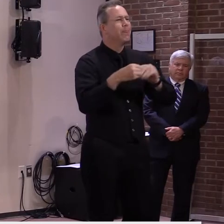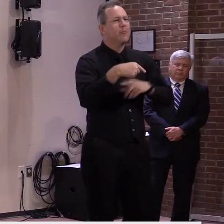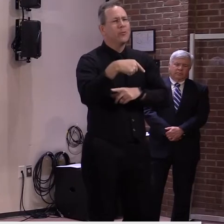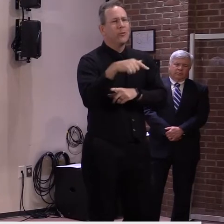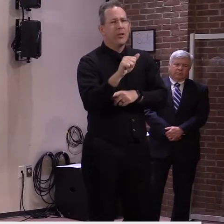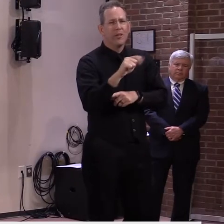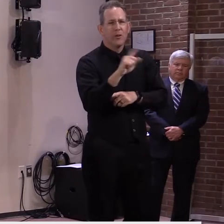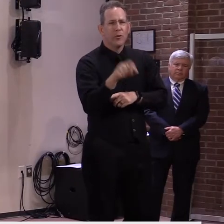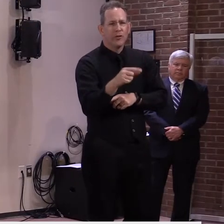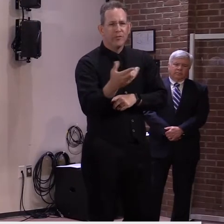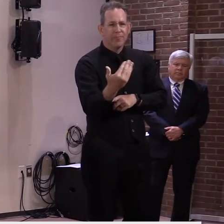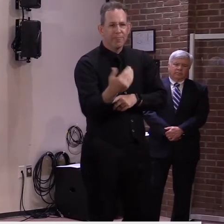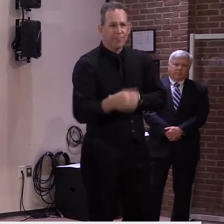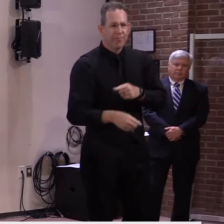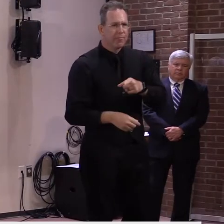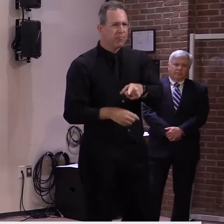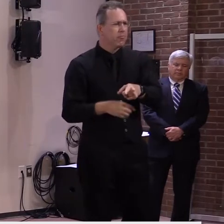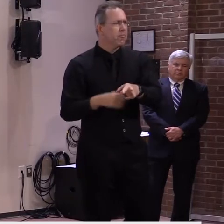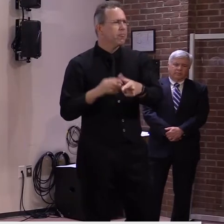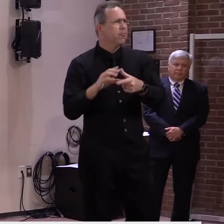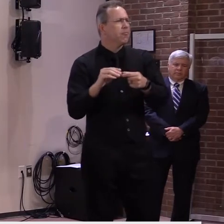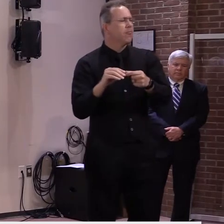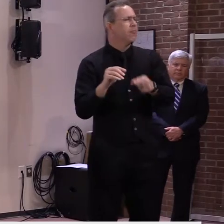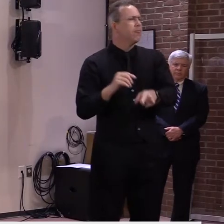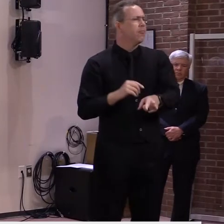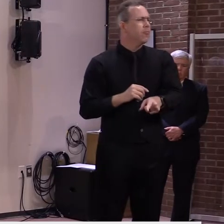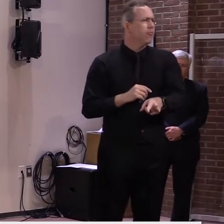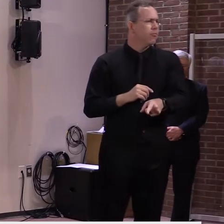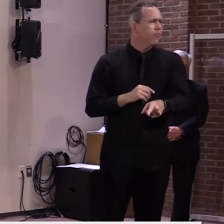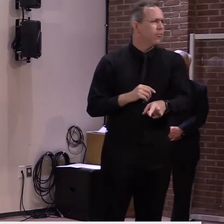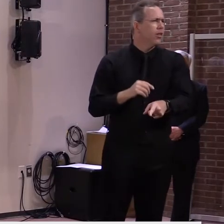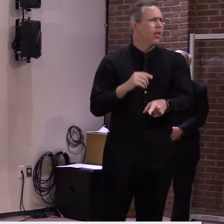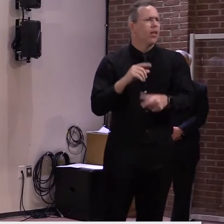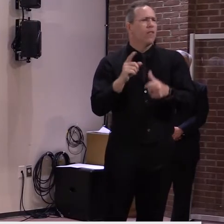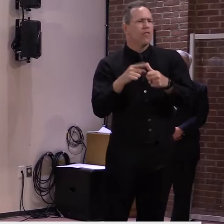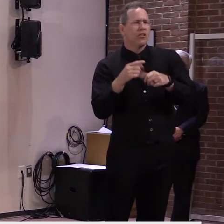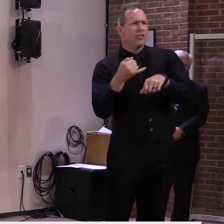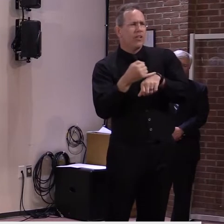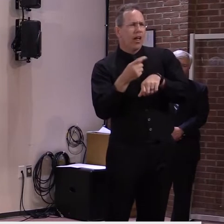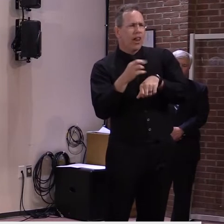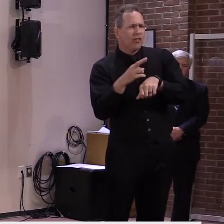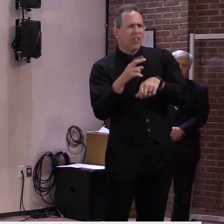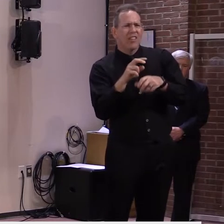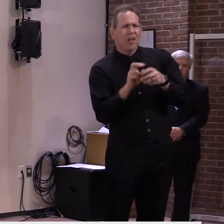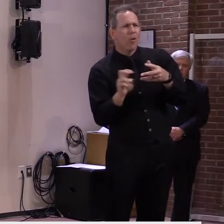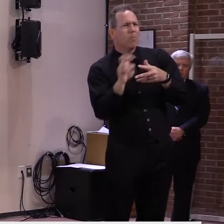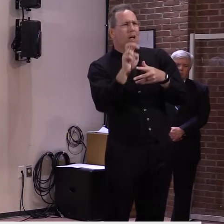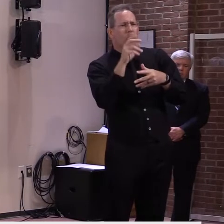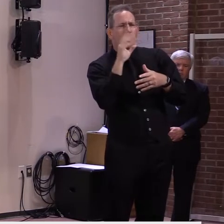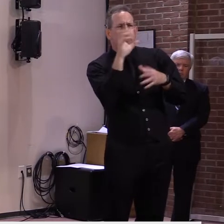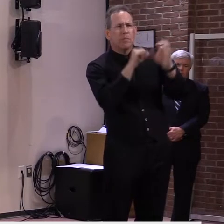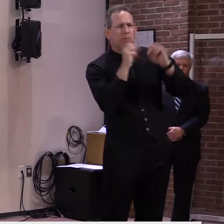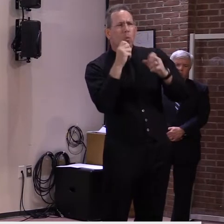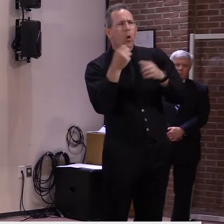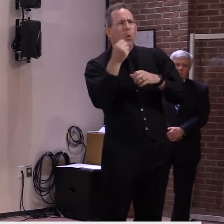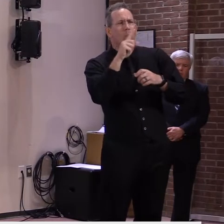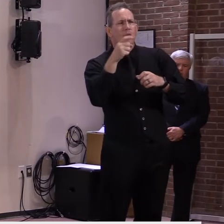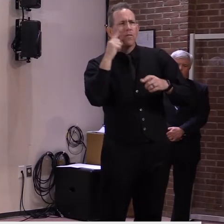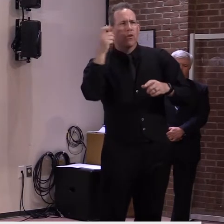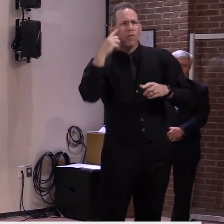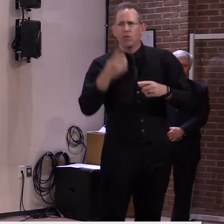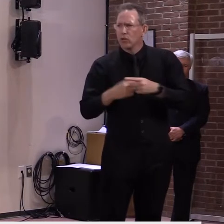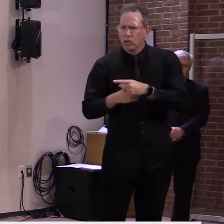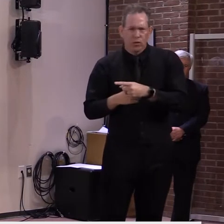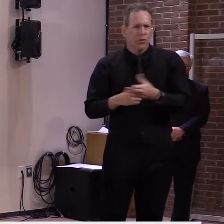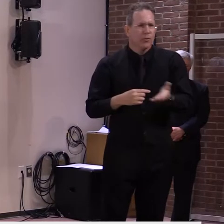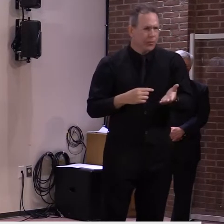him off, and then we'll go, just so everyone on the queue knows, we'll go back to Calvin and Stuart, and then Ham, and then we'll continue the normal queue. So Mike,